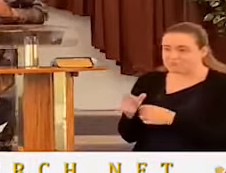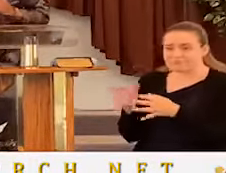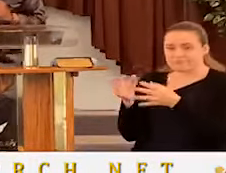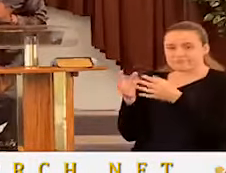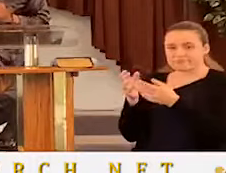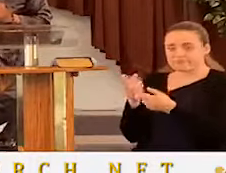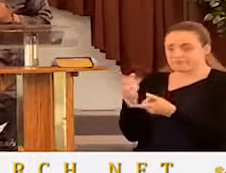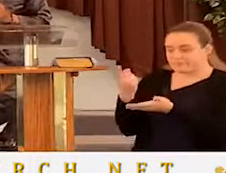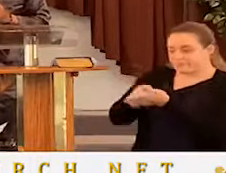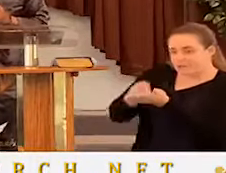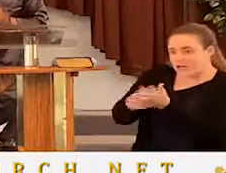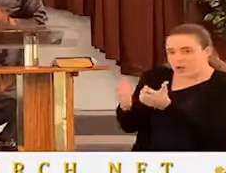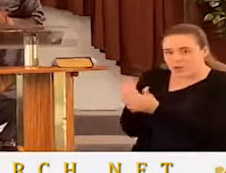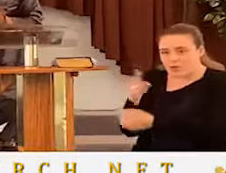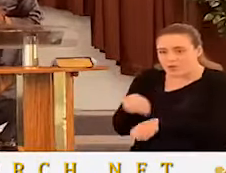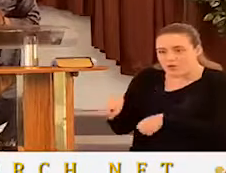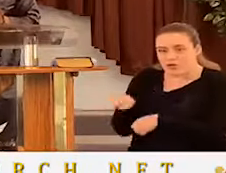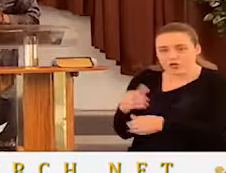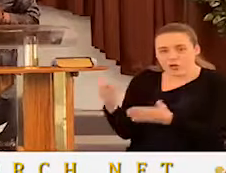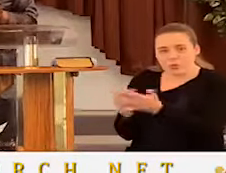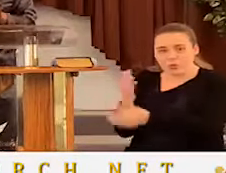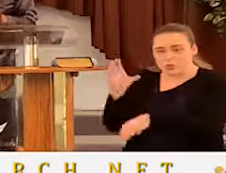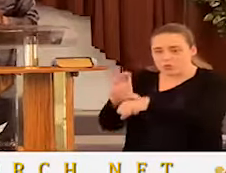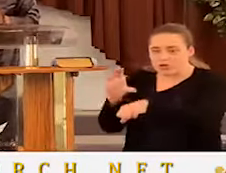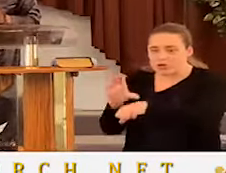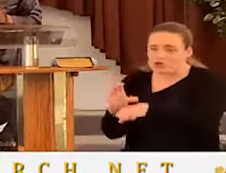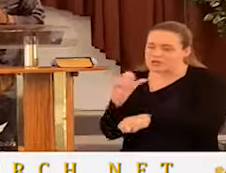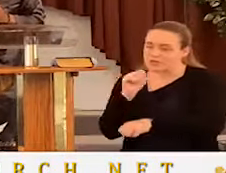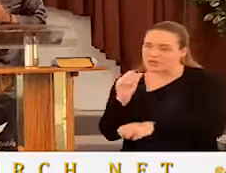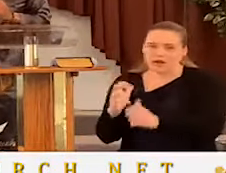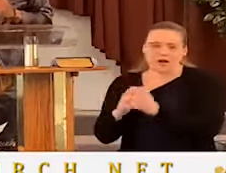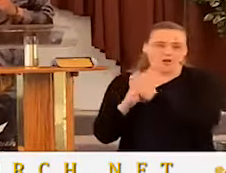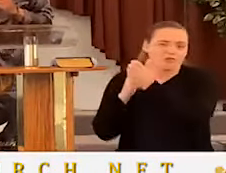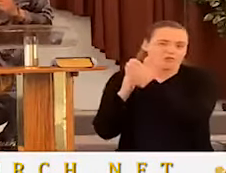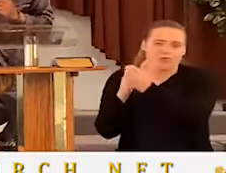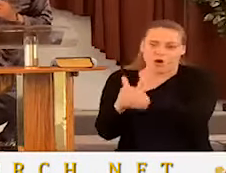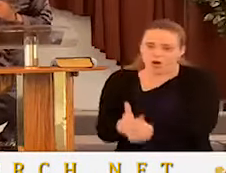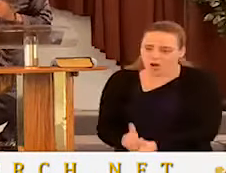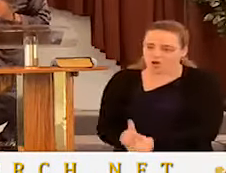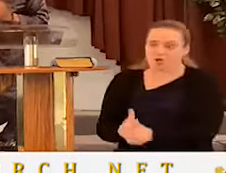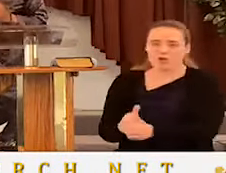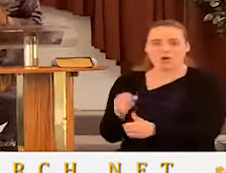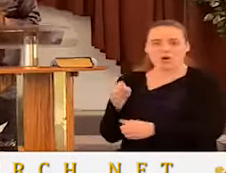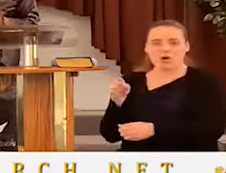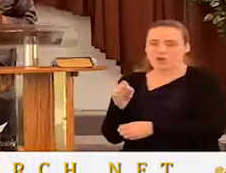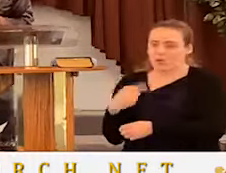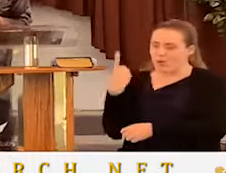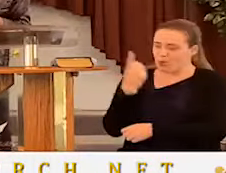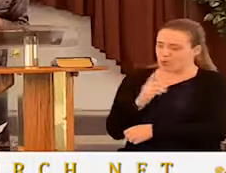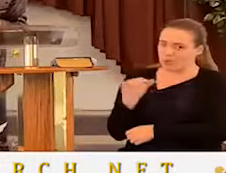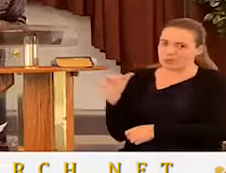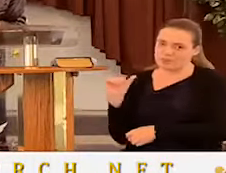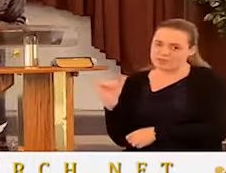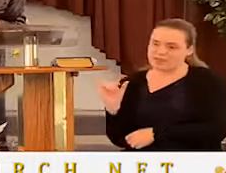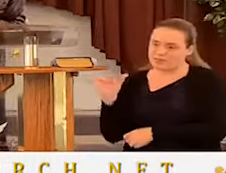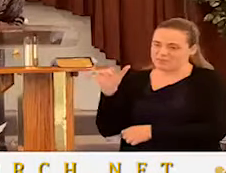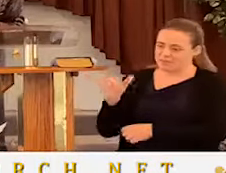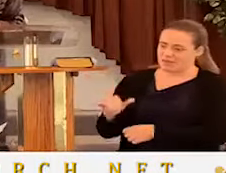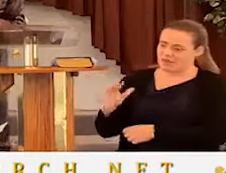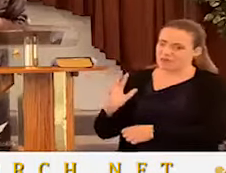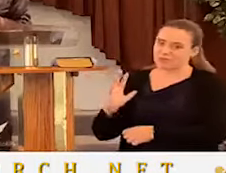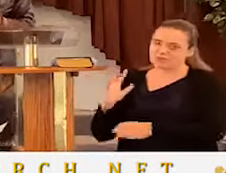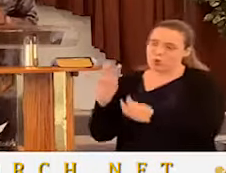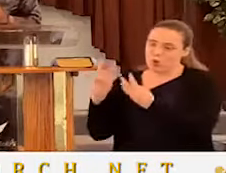church not to be conformed or modeled after or pattern yourselves after after the